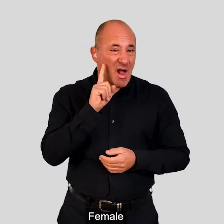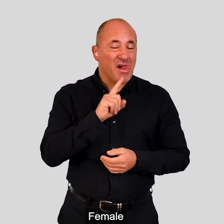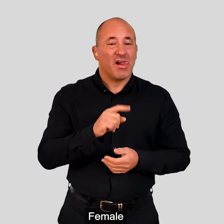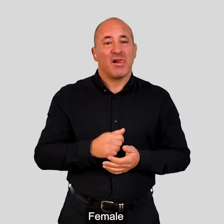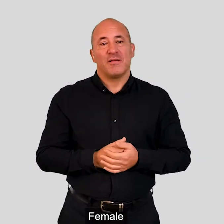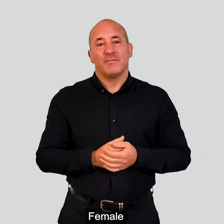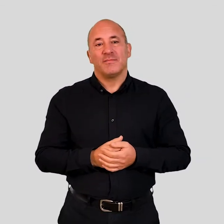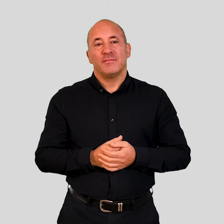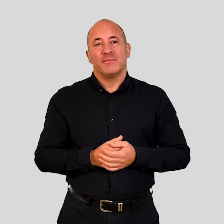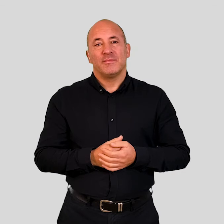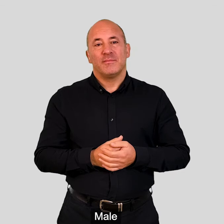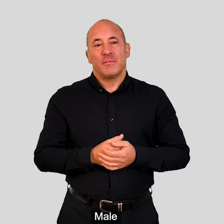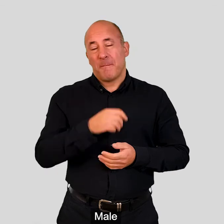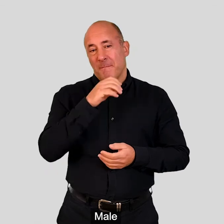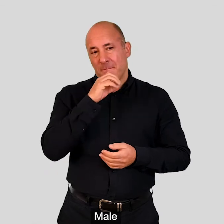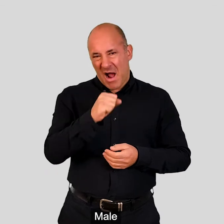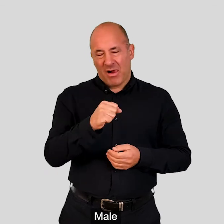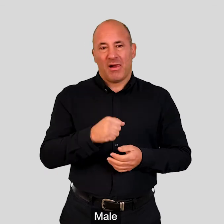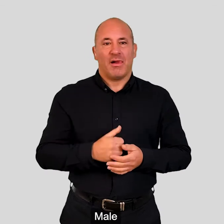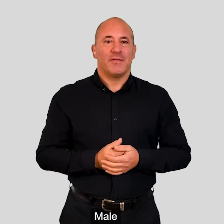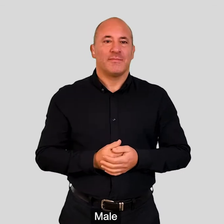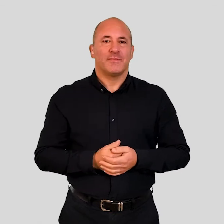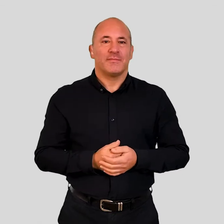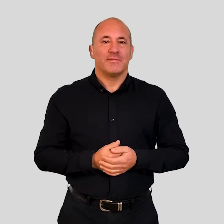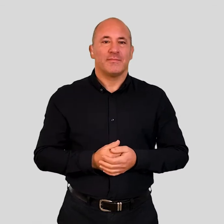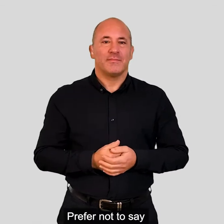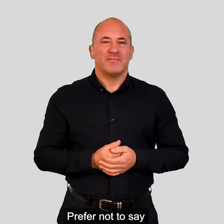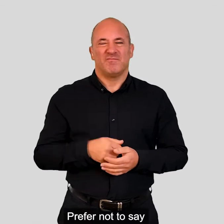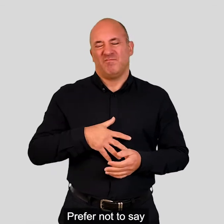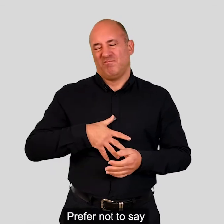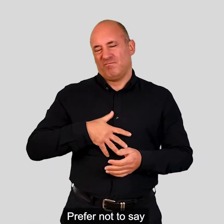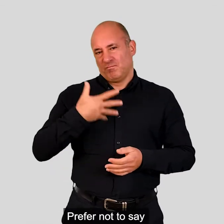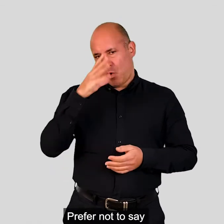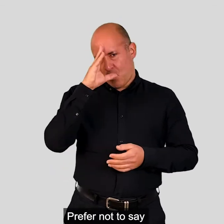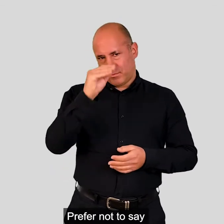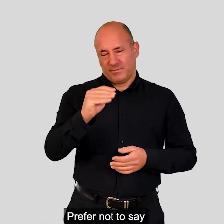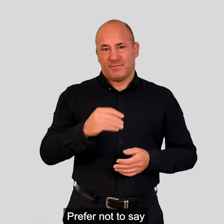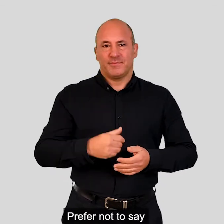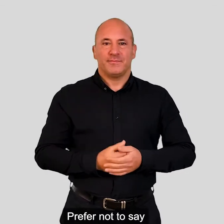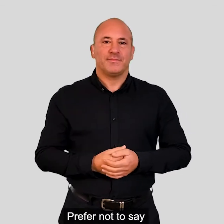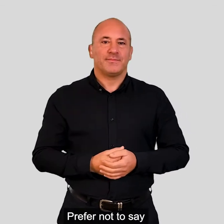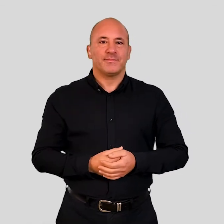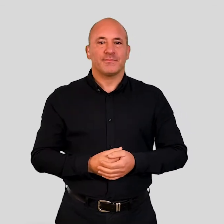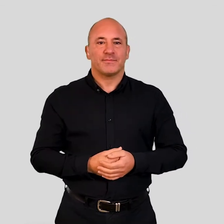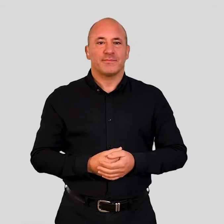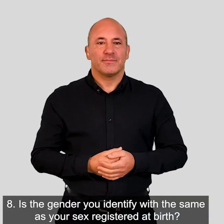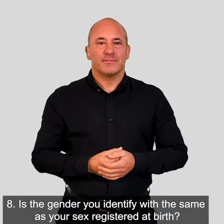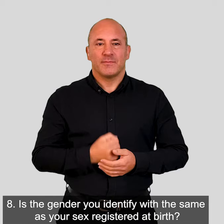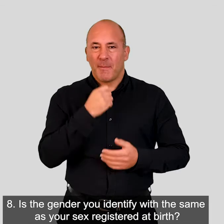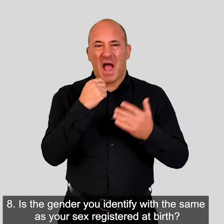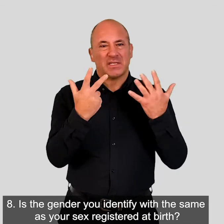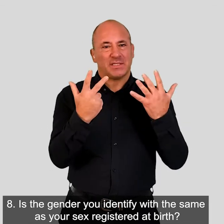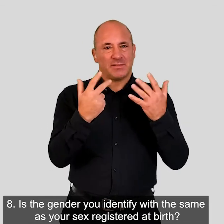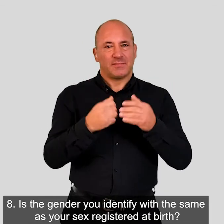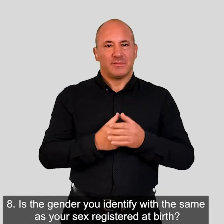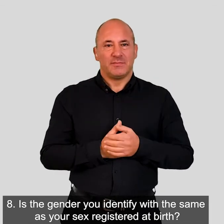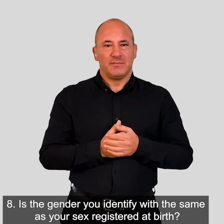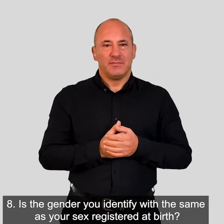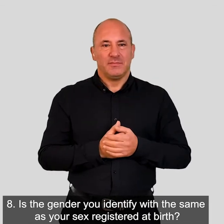Female, male. Prefer not to say. 8. Is the